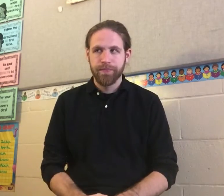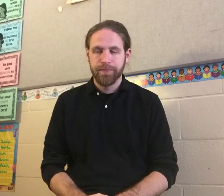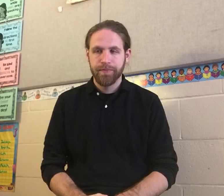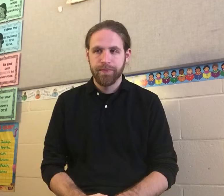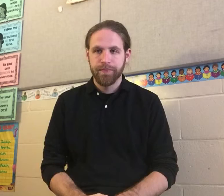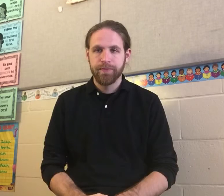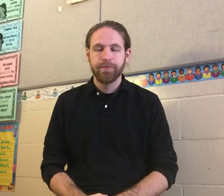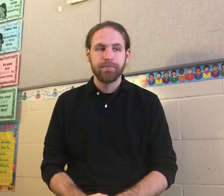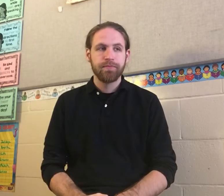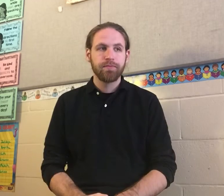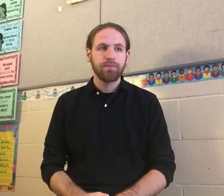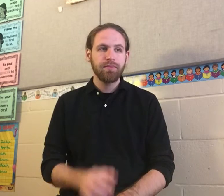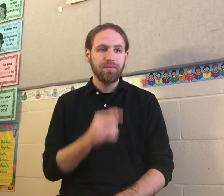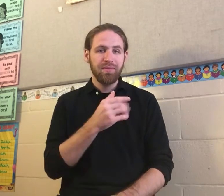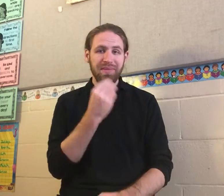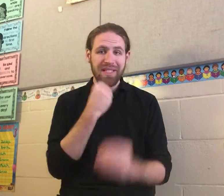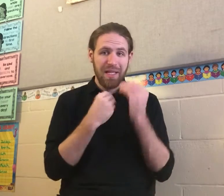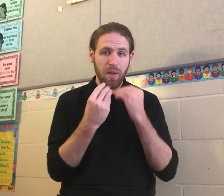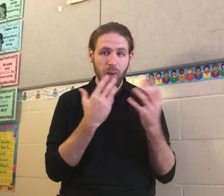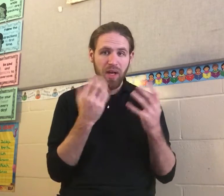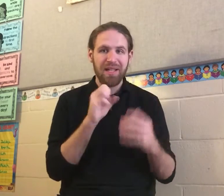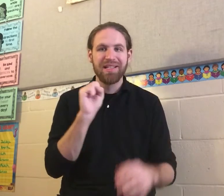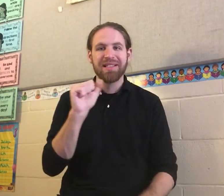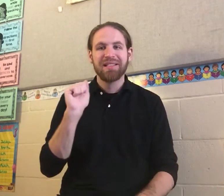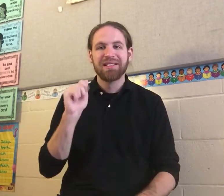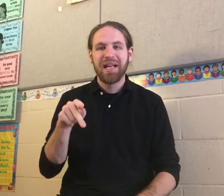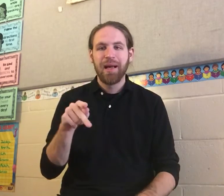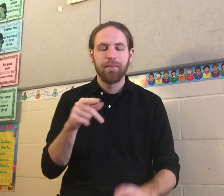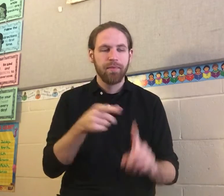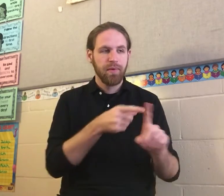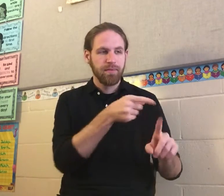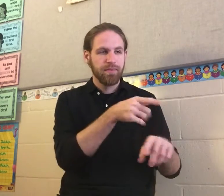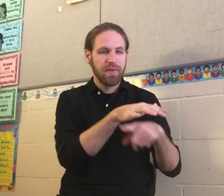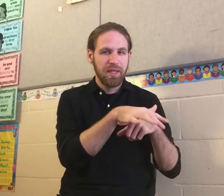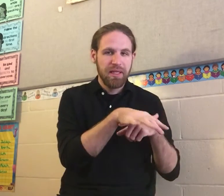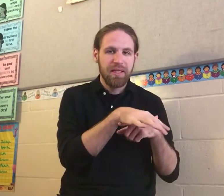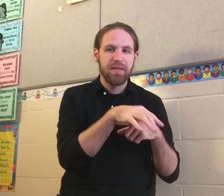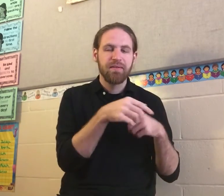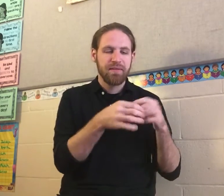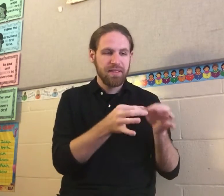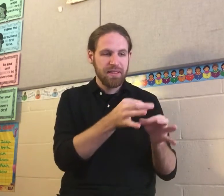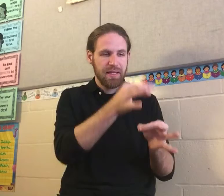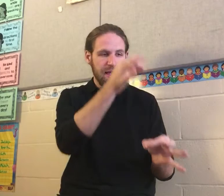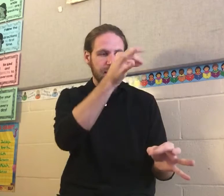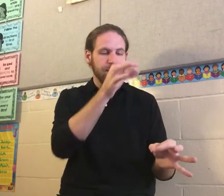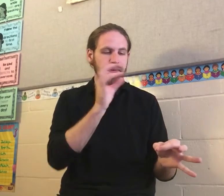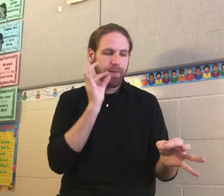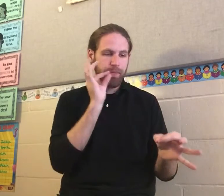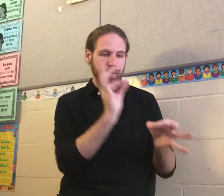They feed by sucking sap from plant leaves and stems through these tubes.